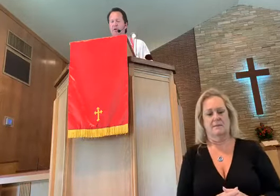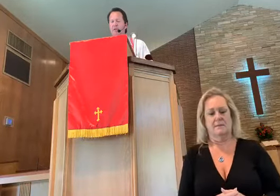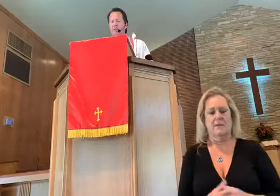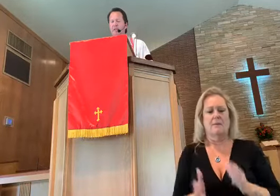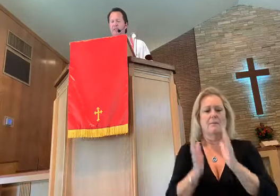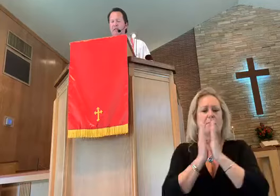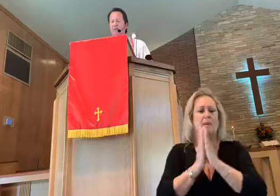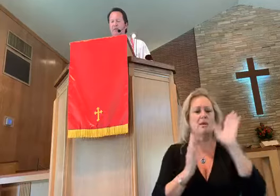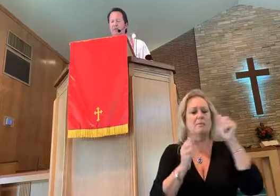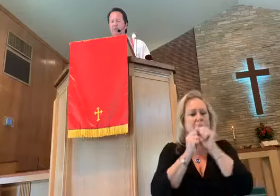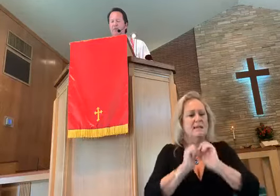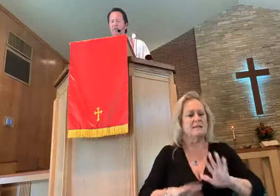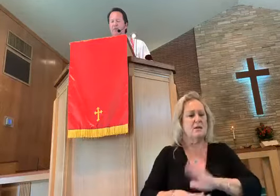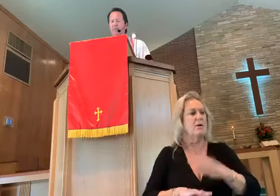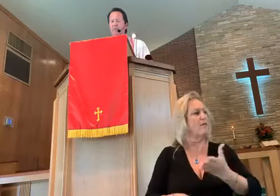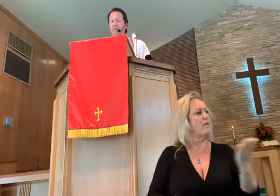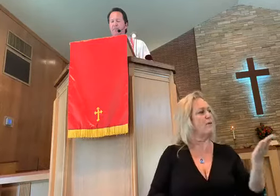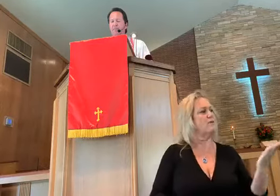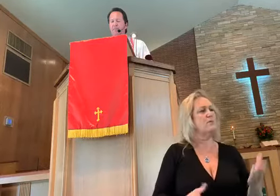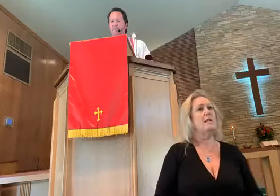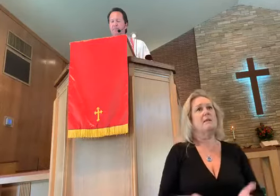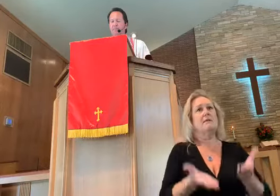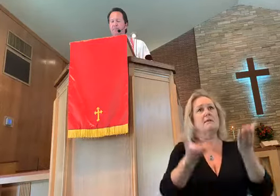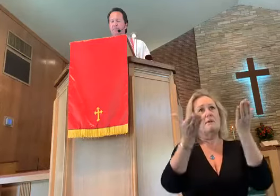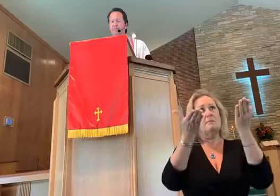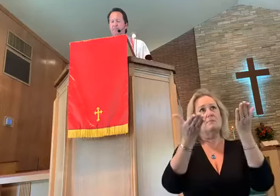We pray your blessing on those that we lift up,